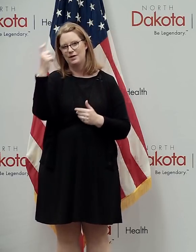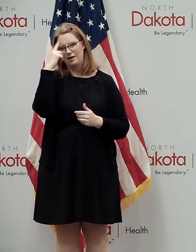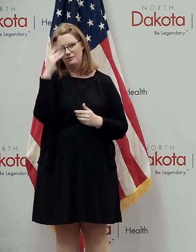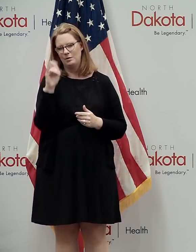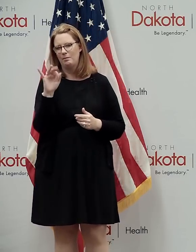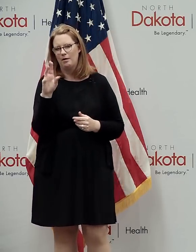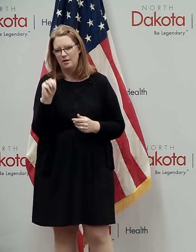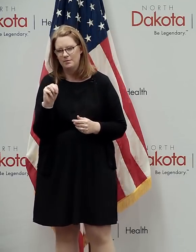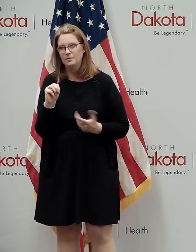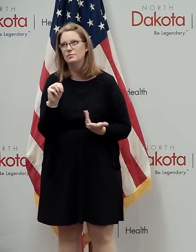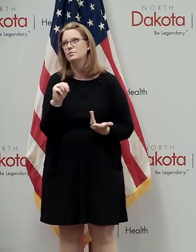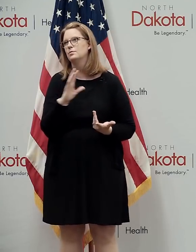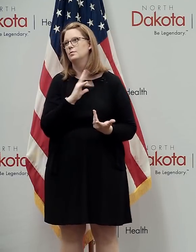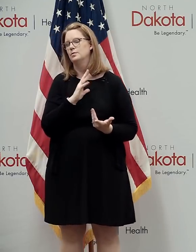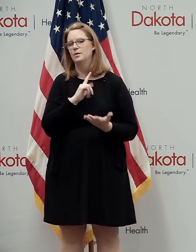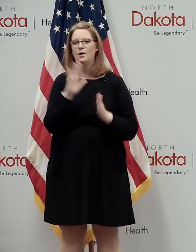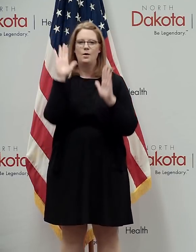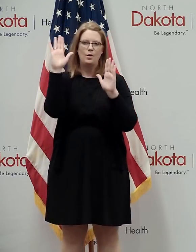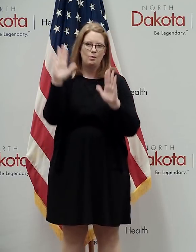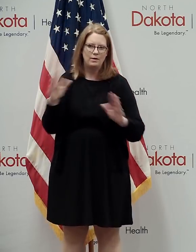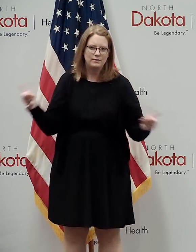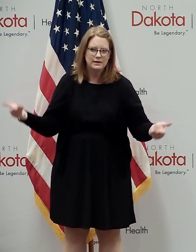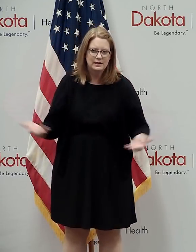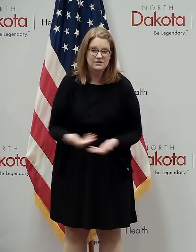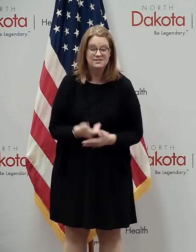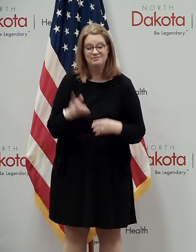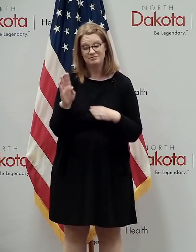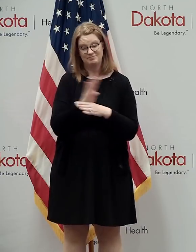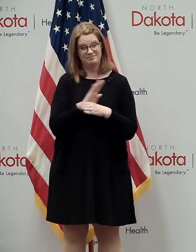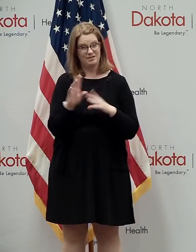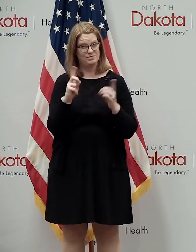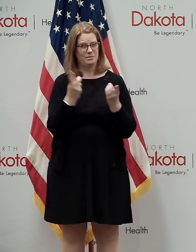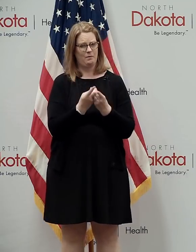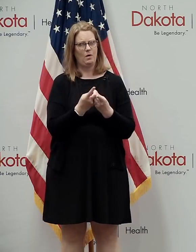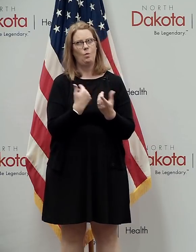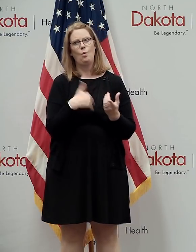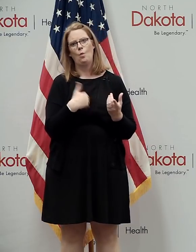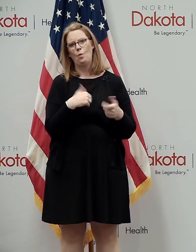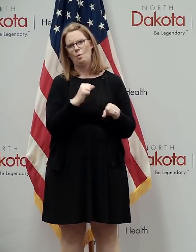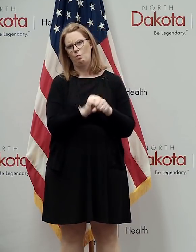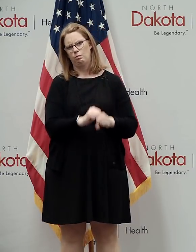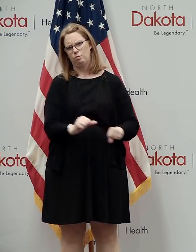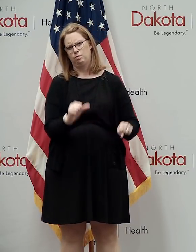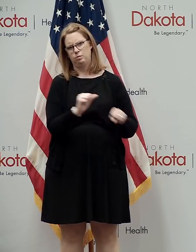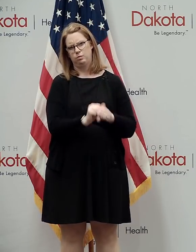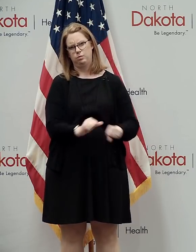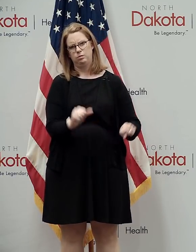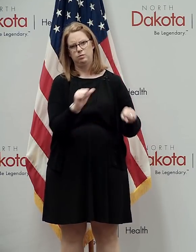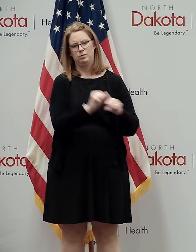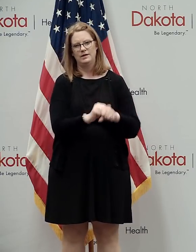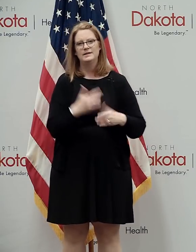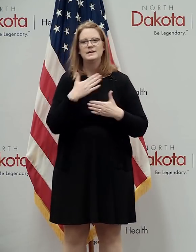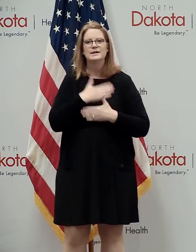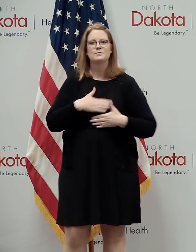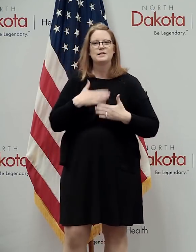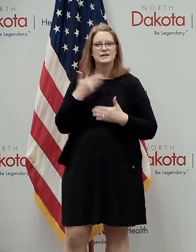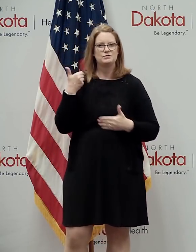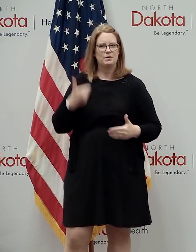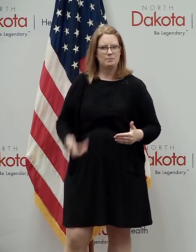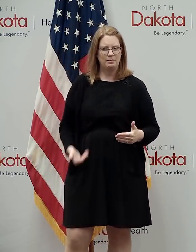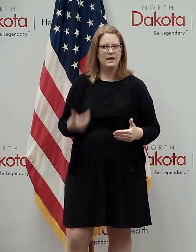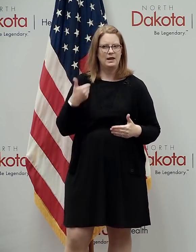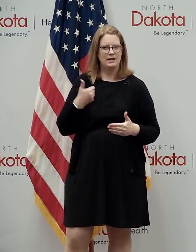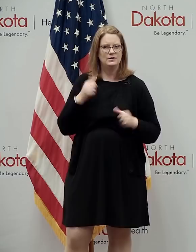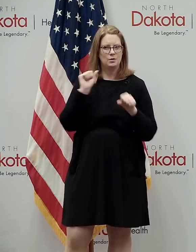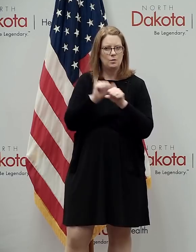very gracious introduction. The Commerce Department has been working incredibly hard, and it's a pleasure for me and an honor for me to work with such a dedicated